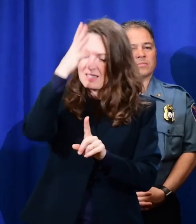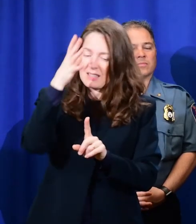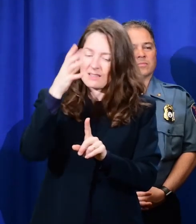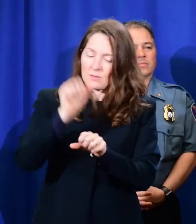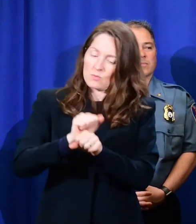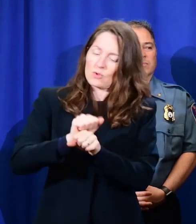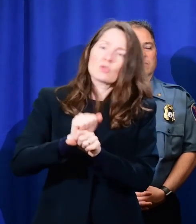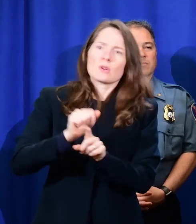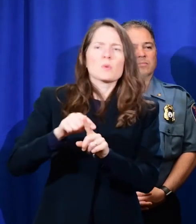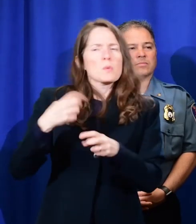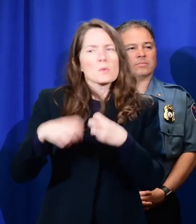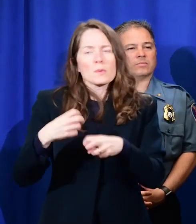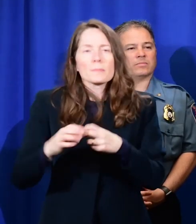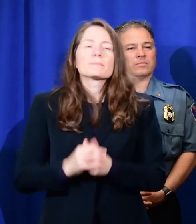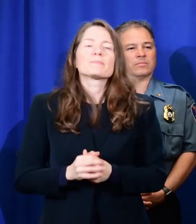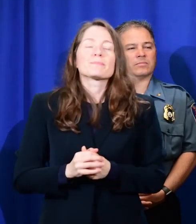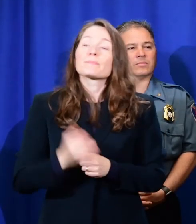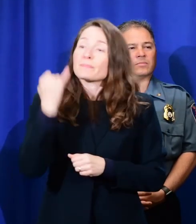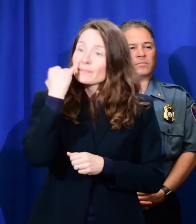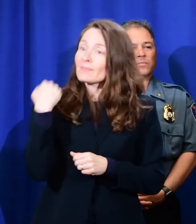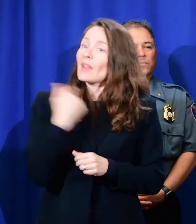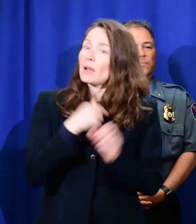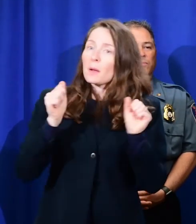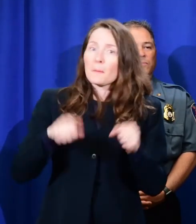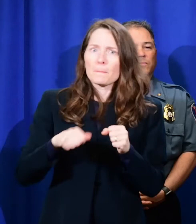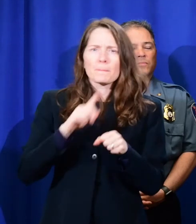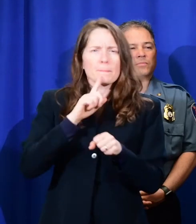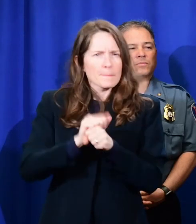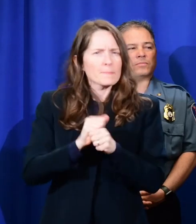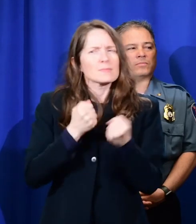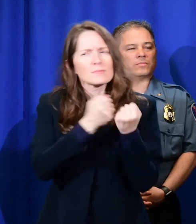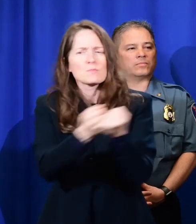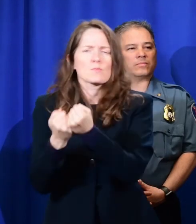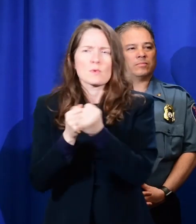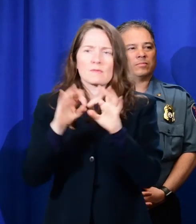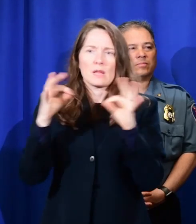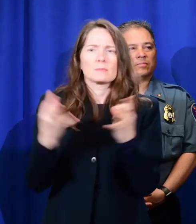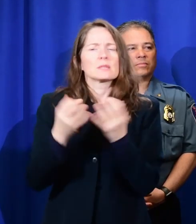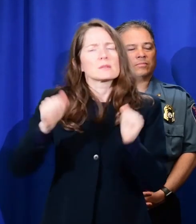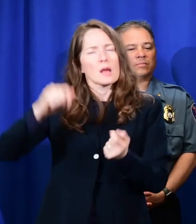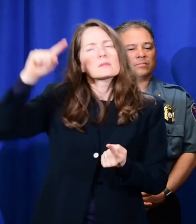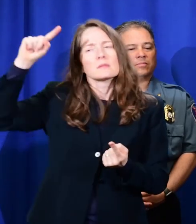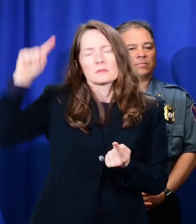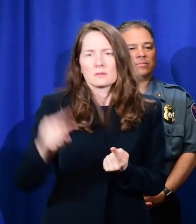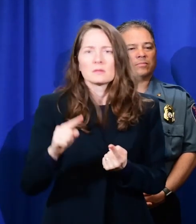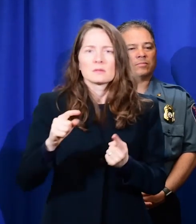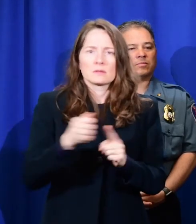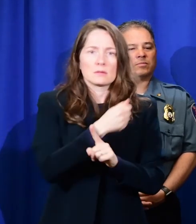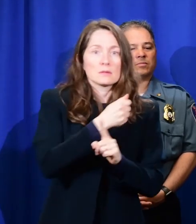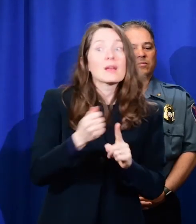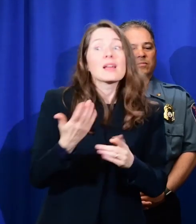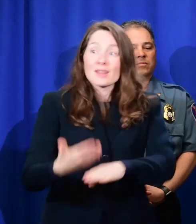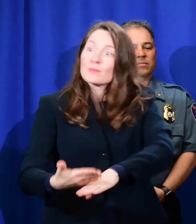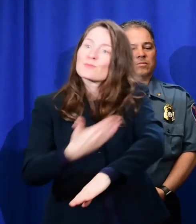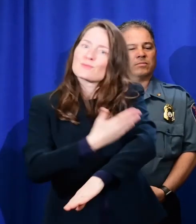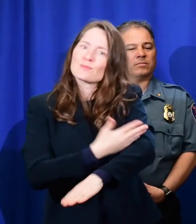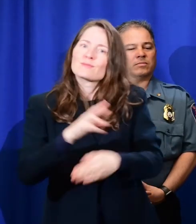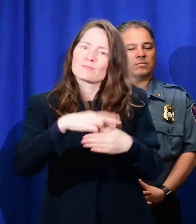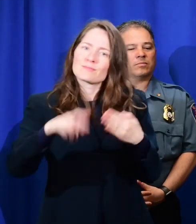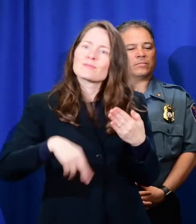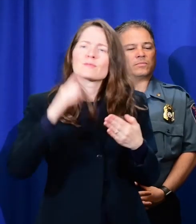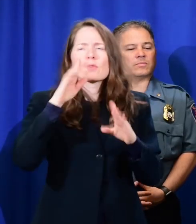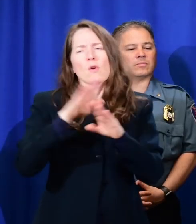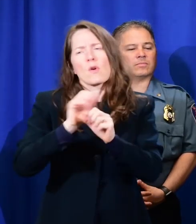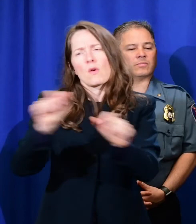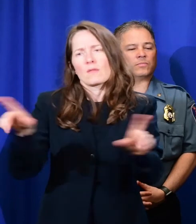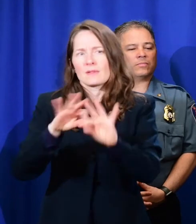truly support families, we can begin to mitigate child abuse and neglect and improve outcomes of children, youth, and families. Providing all families with